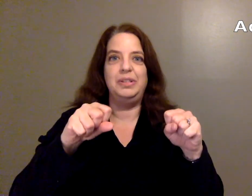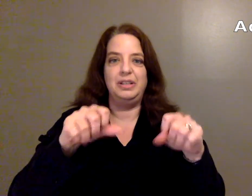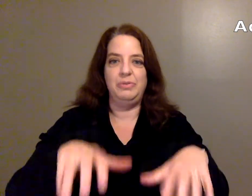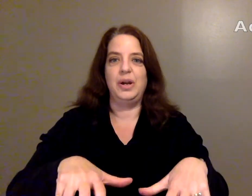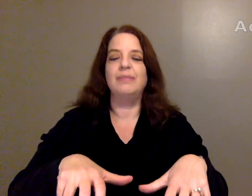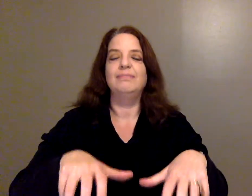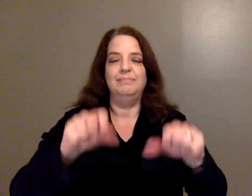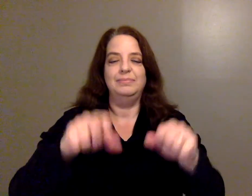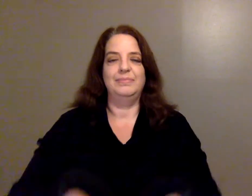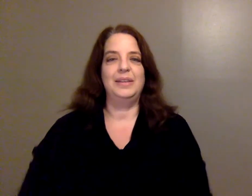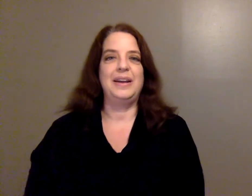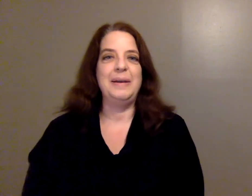for. Okay?